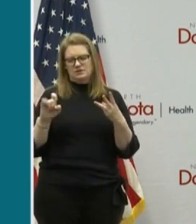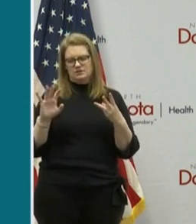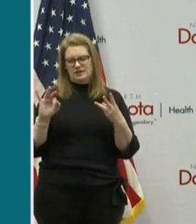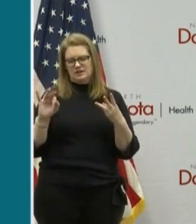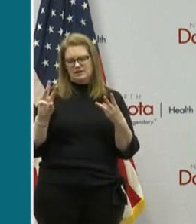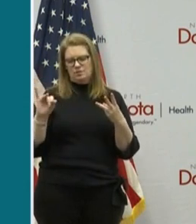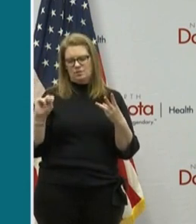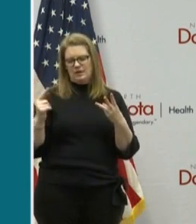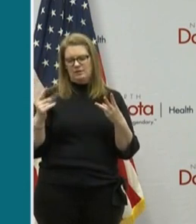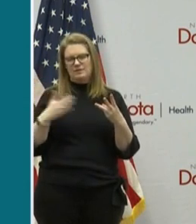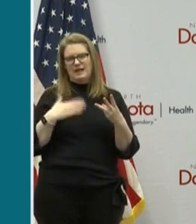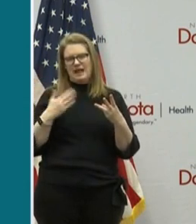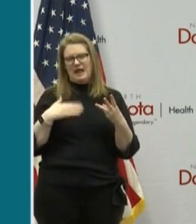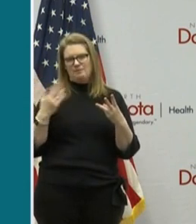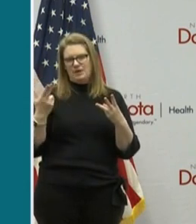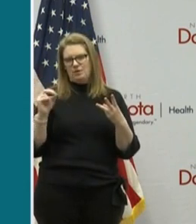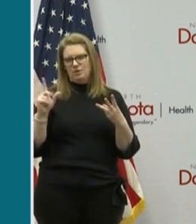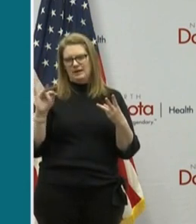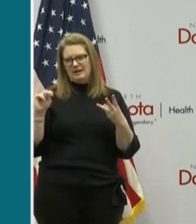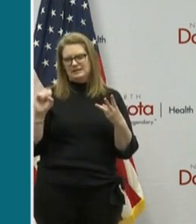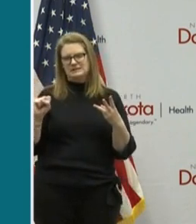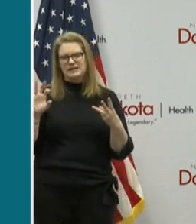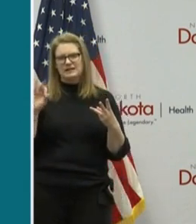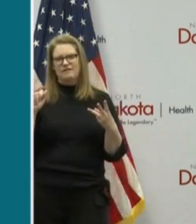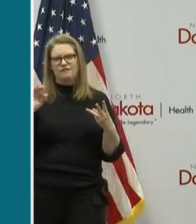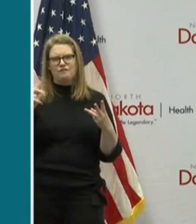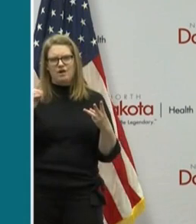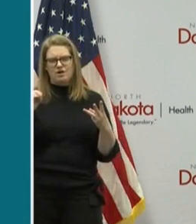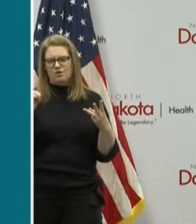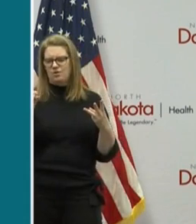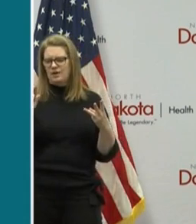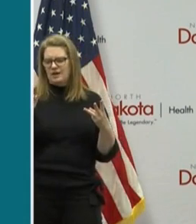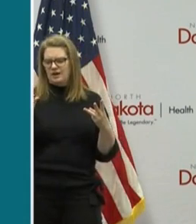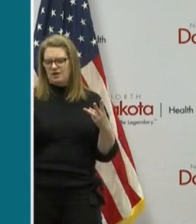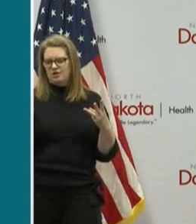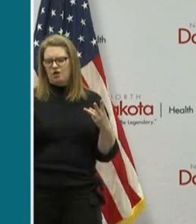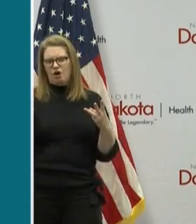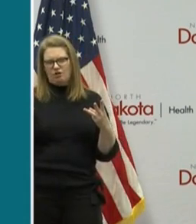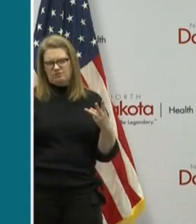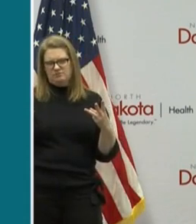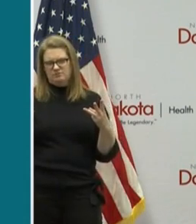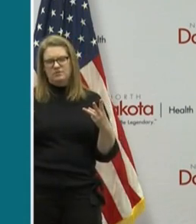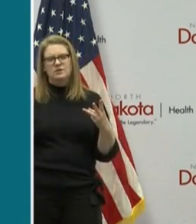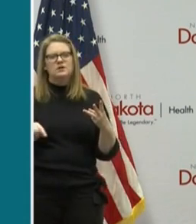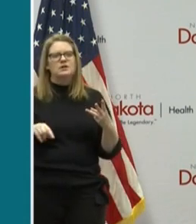Wing with the Happy Hooligans in the Fargo Air Guard on those full-time missions.